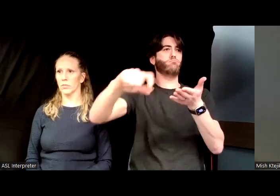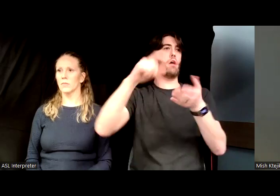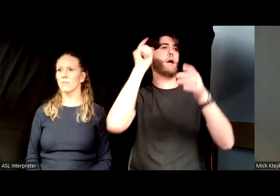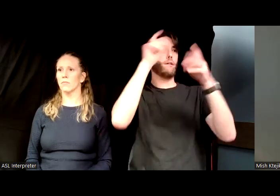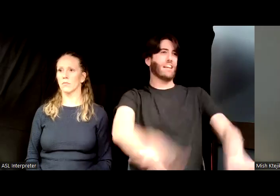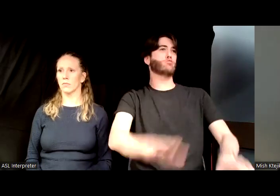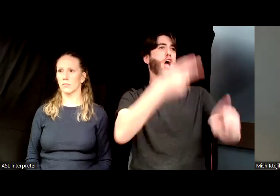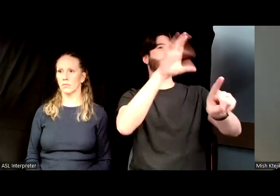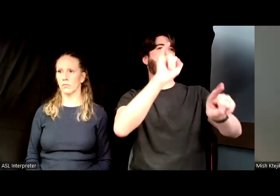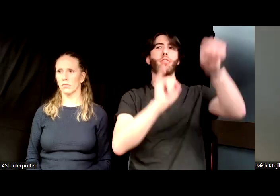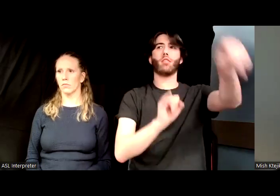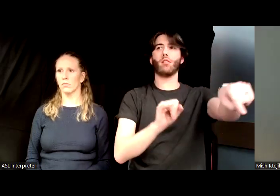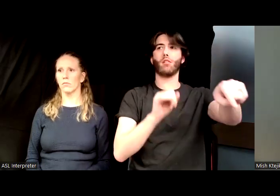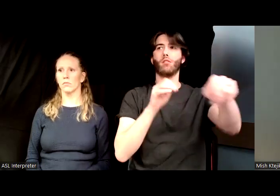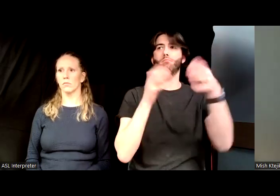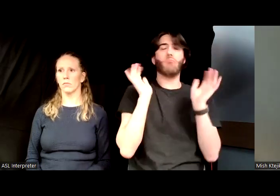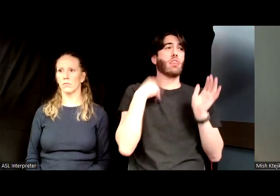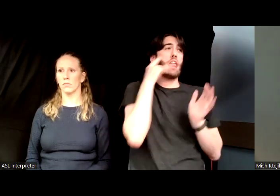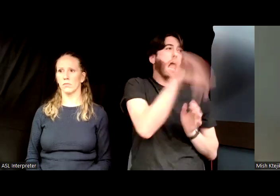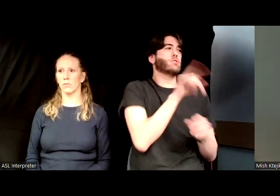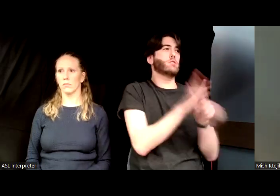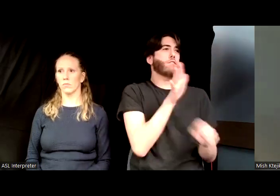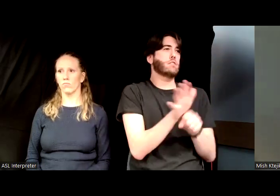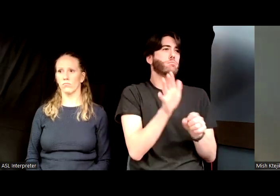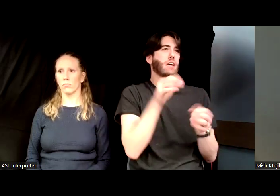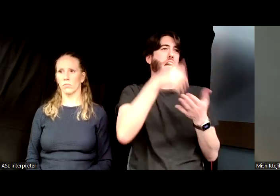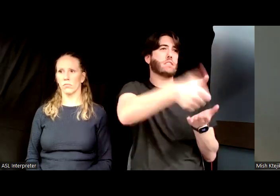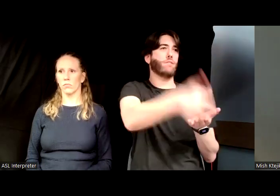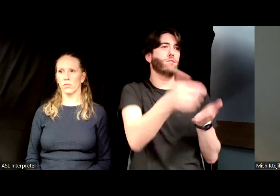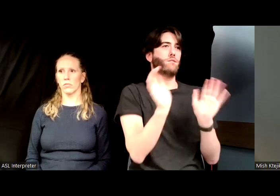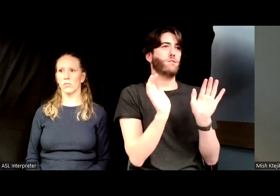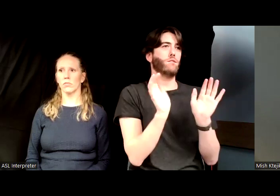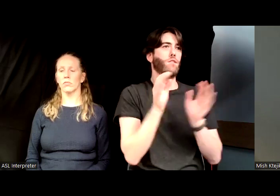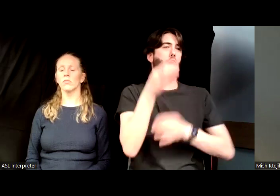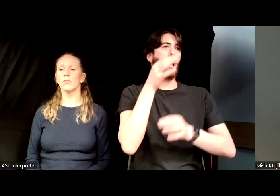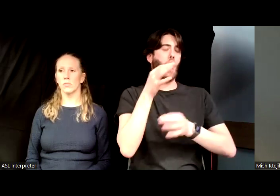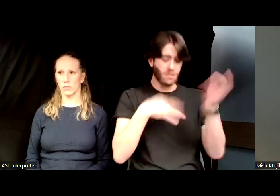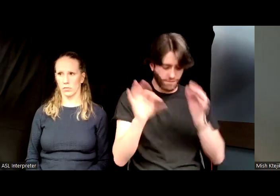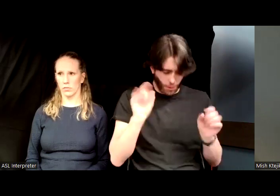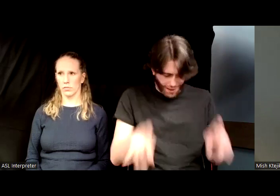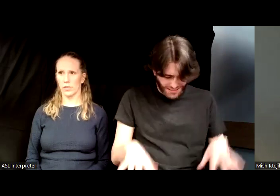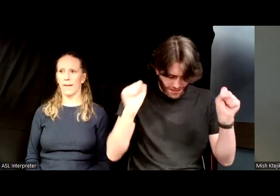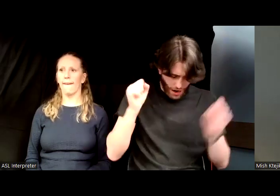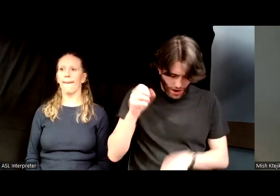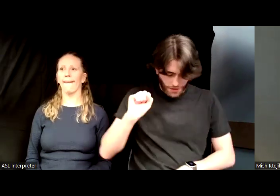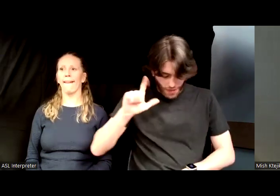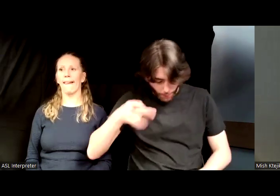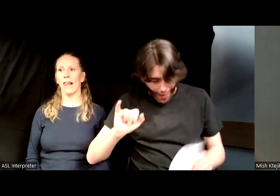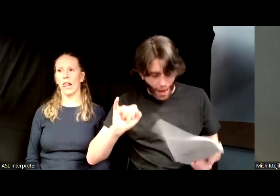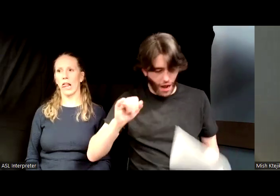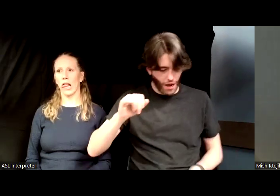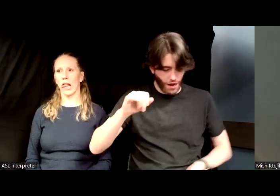So maybe we could have it instead of some of this, these other requirements, maybe that would be sufficient to just list, you must have your